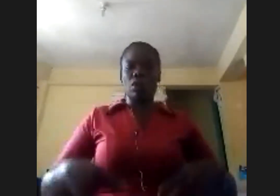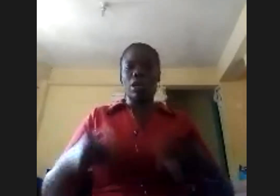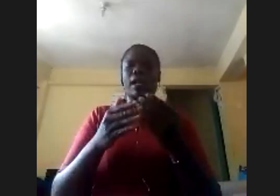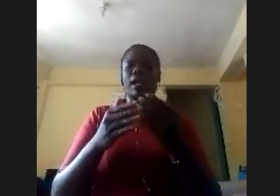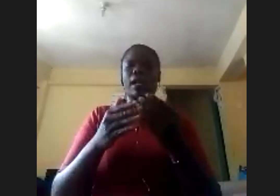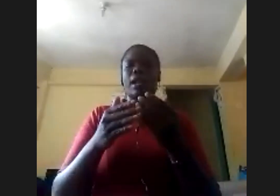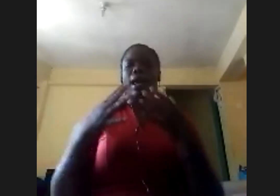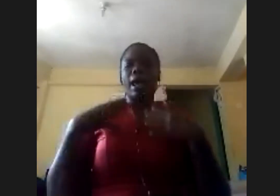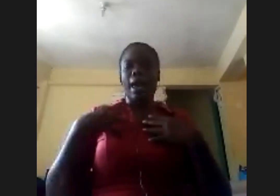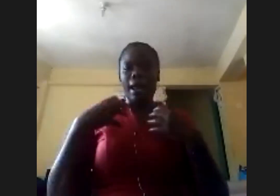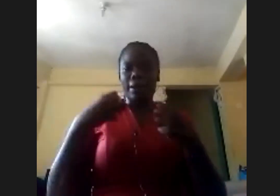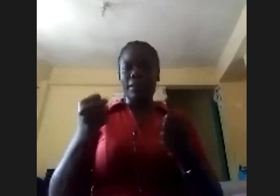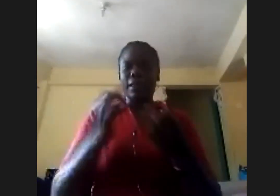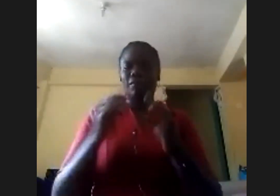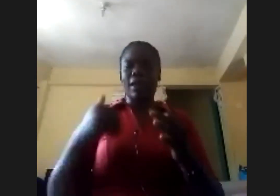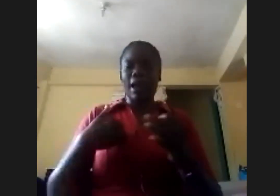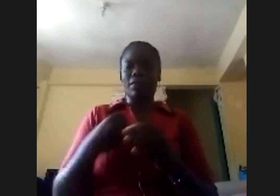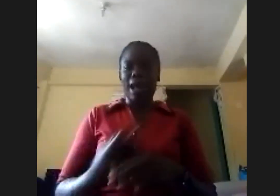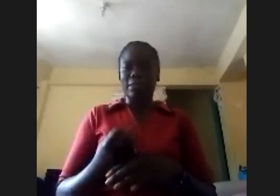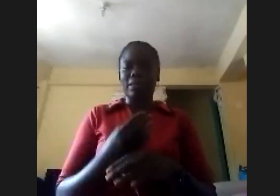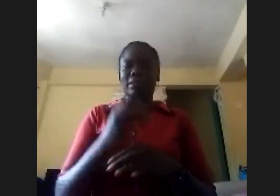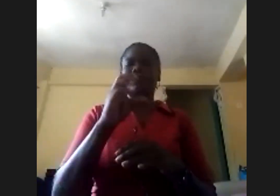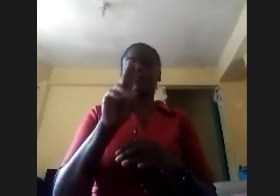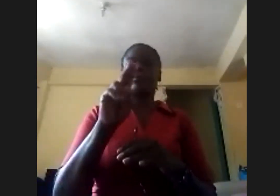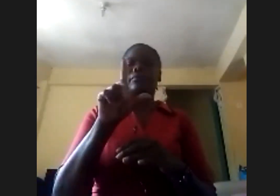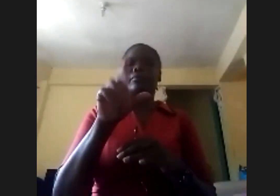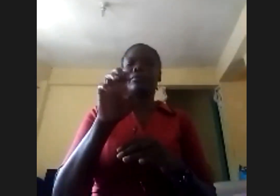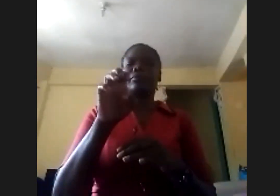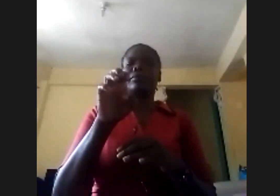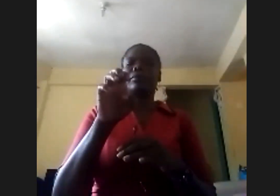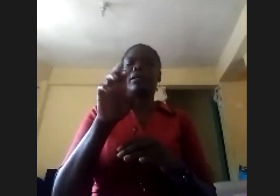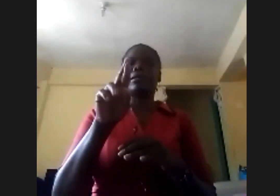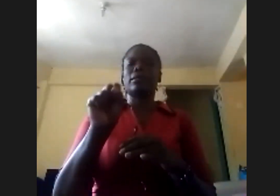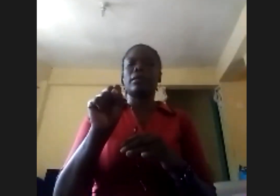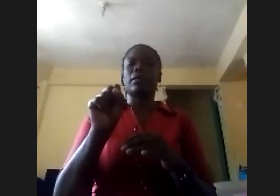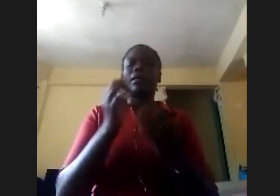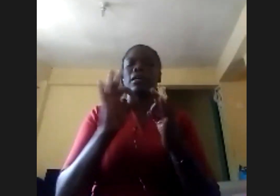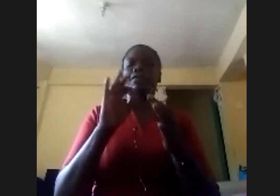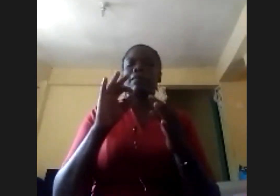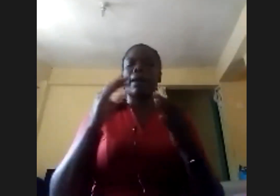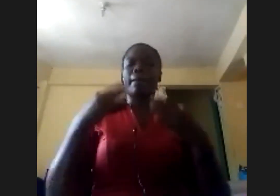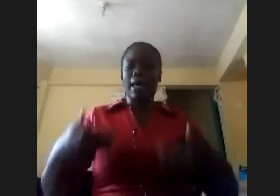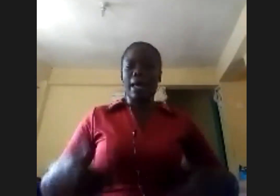have ulcer, or if I care if my blood pressure is high. Yeah, and I don't